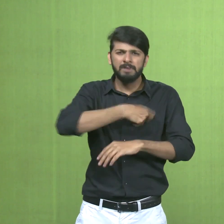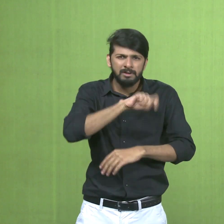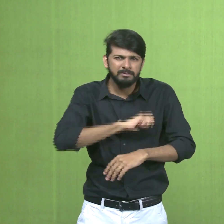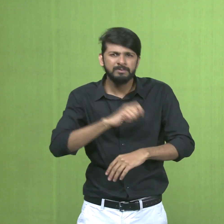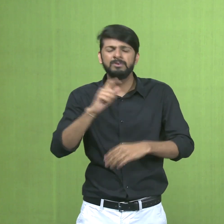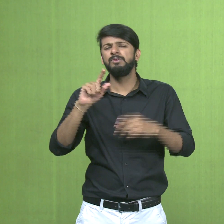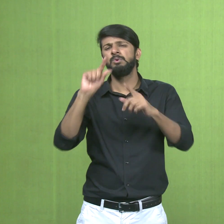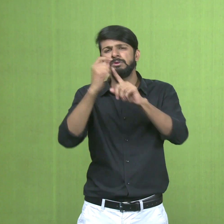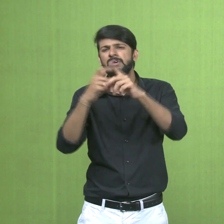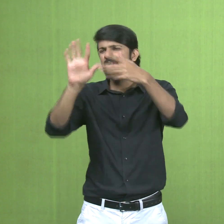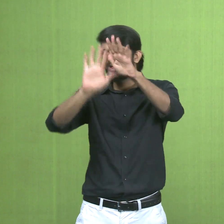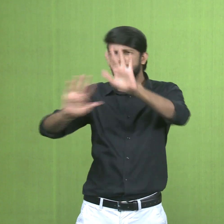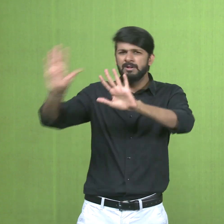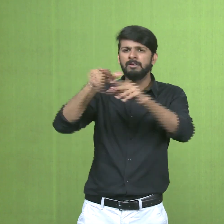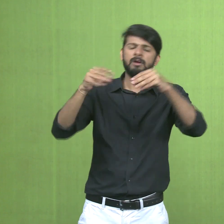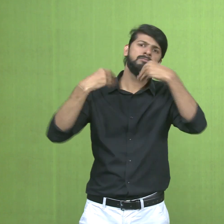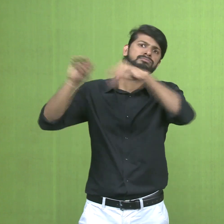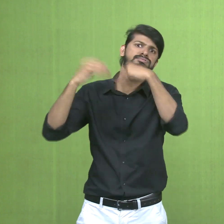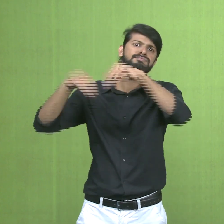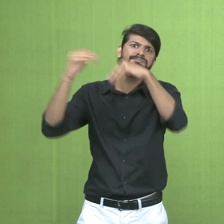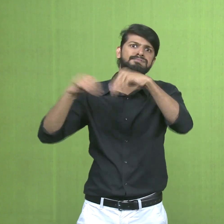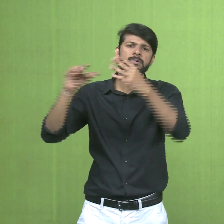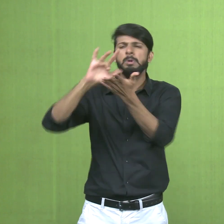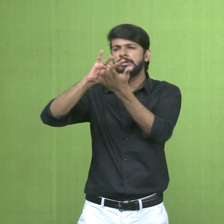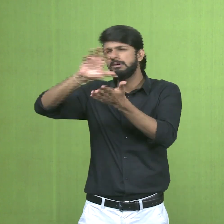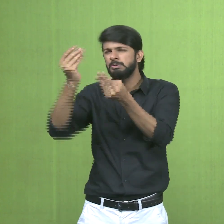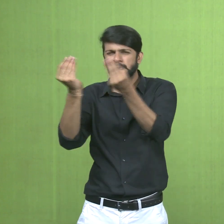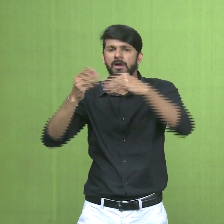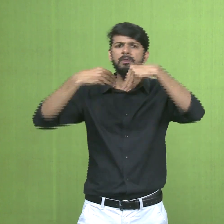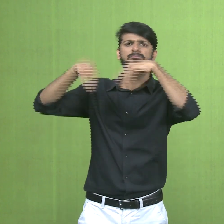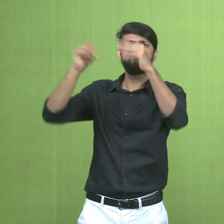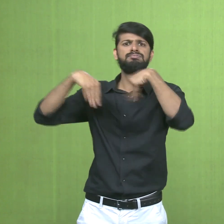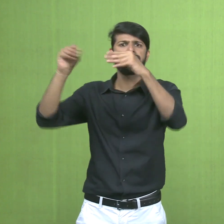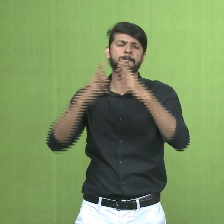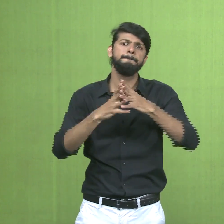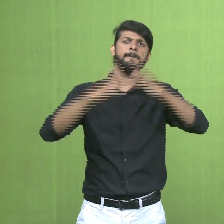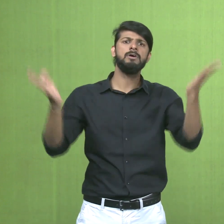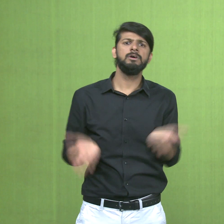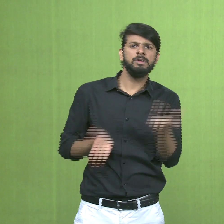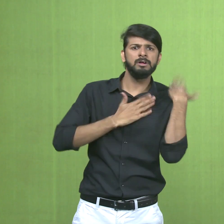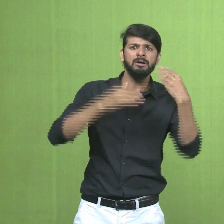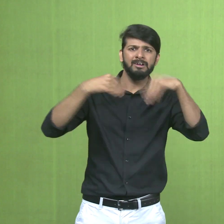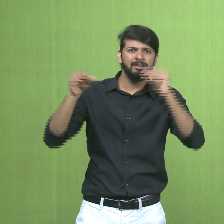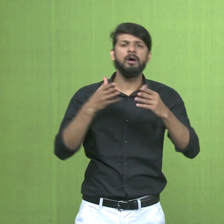the popularity of this kind of artwork as well as textile.